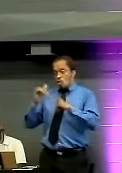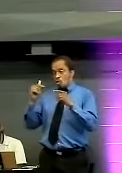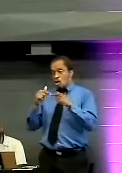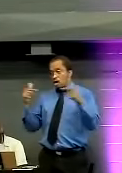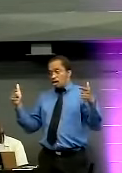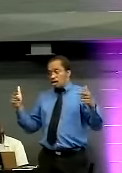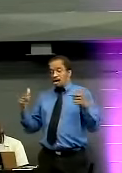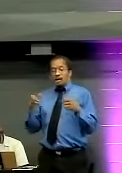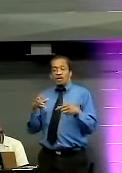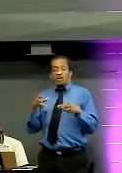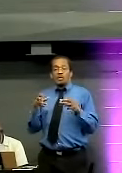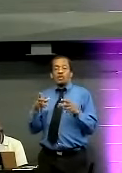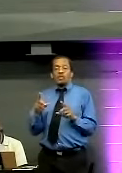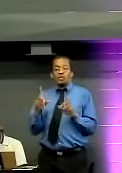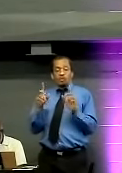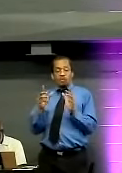ask right now that you